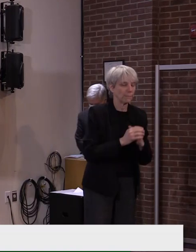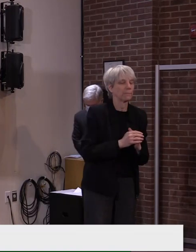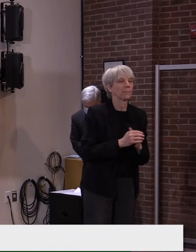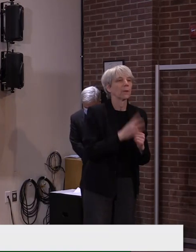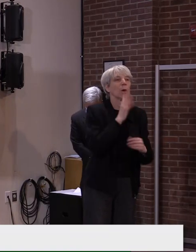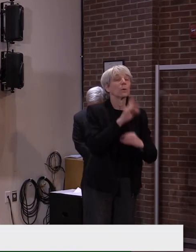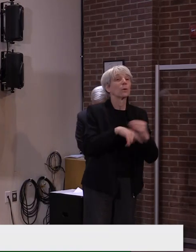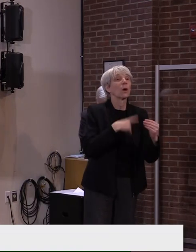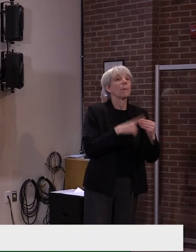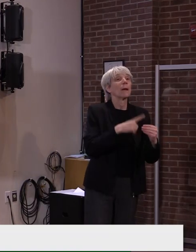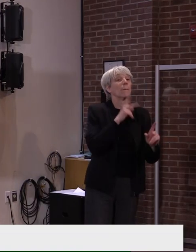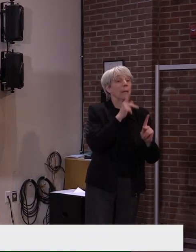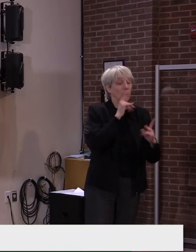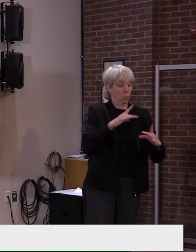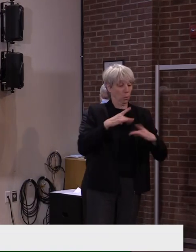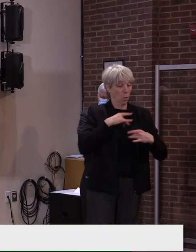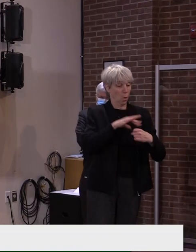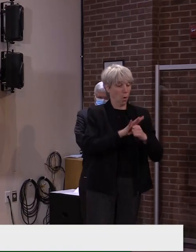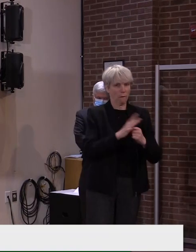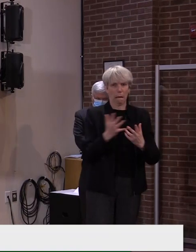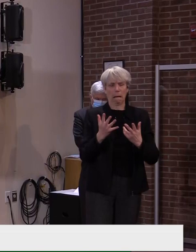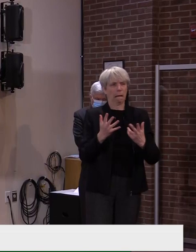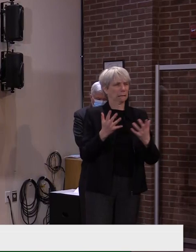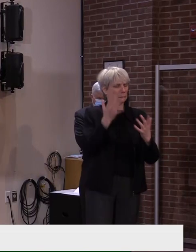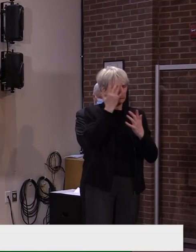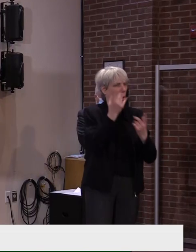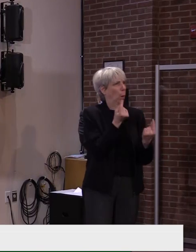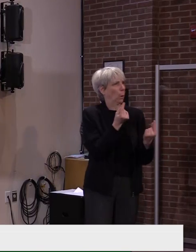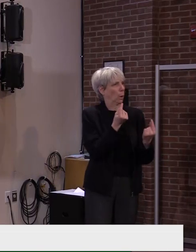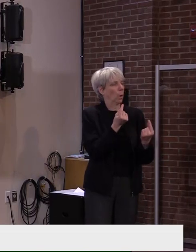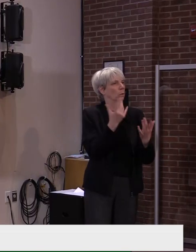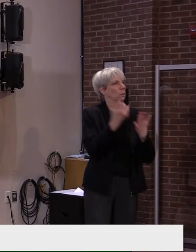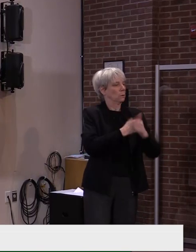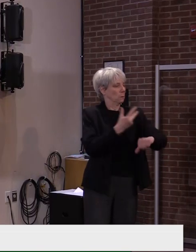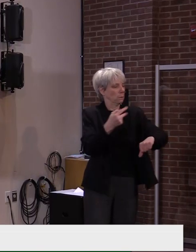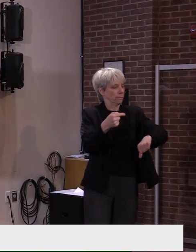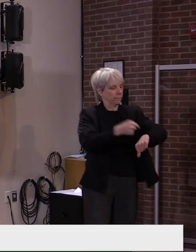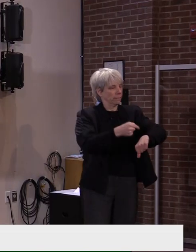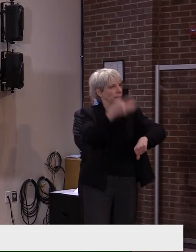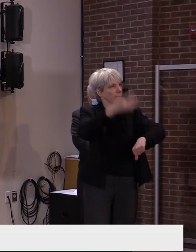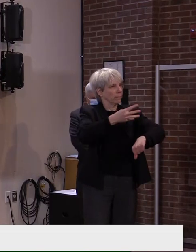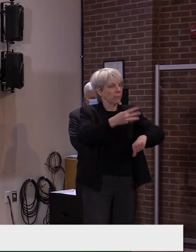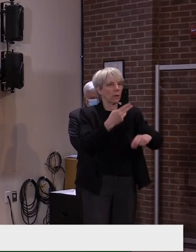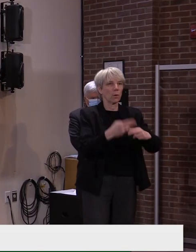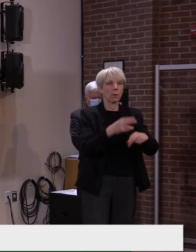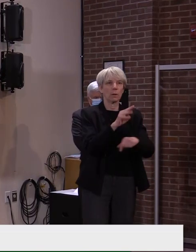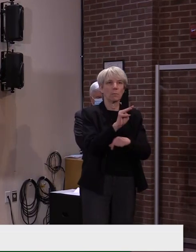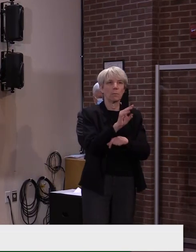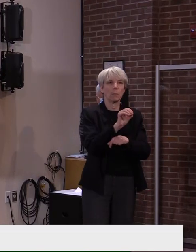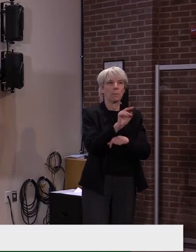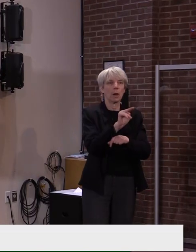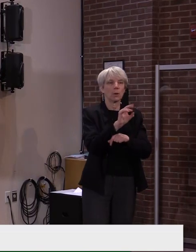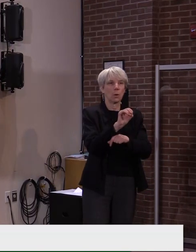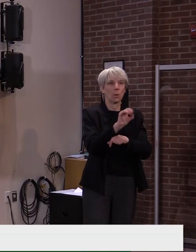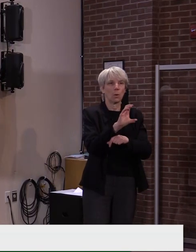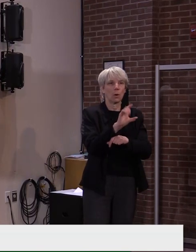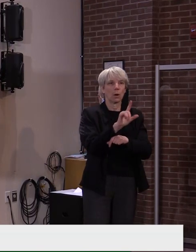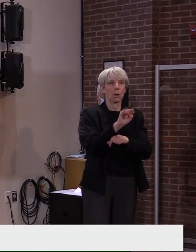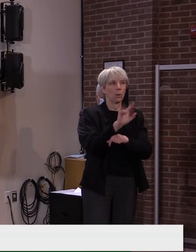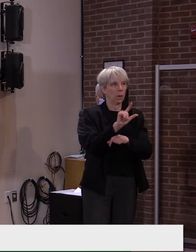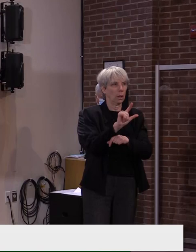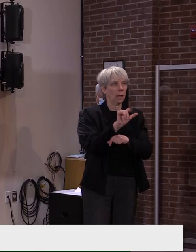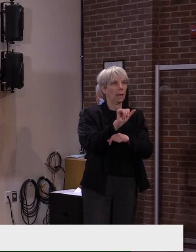antibodies. These really have been our mainstay thus far. They are the treatments that can be used for those age 65 or